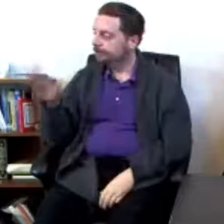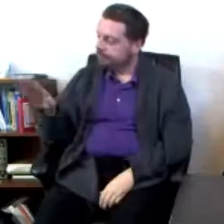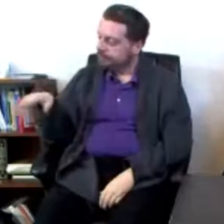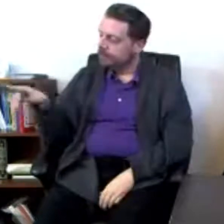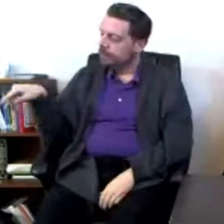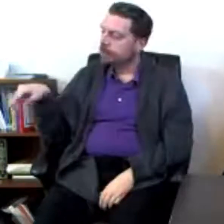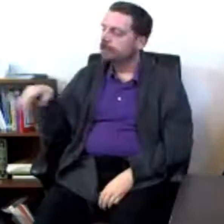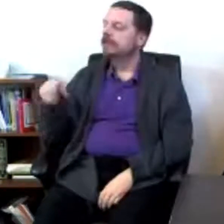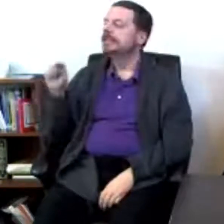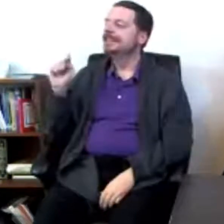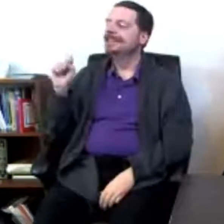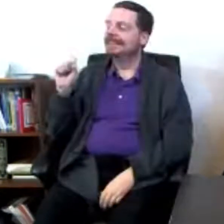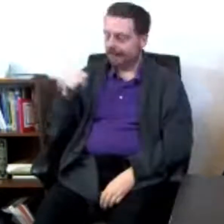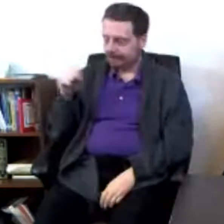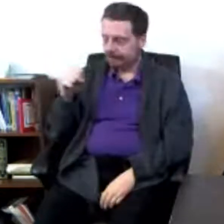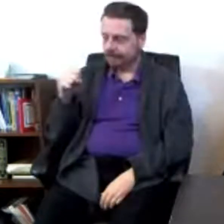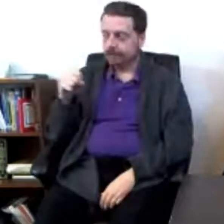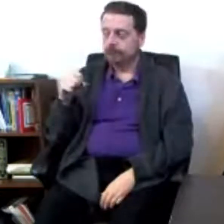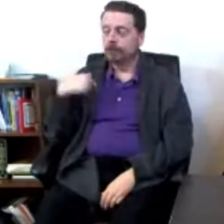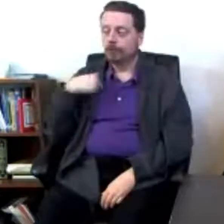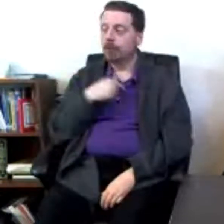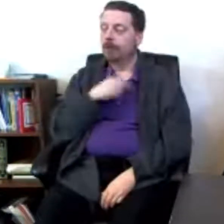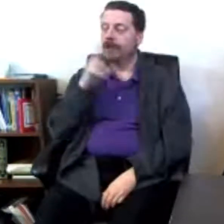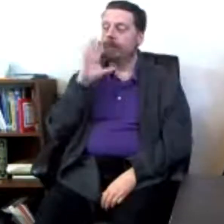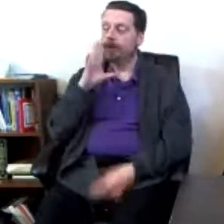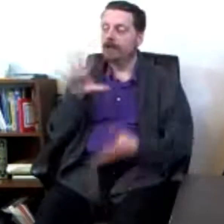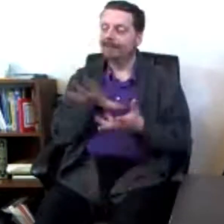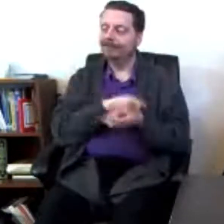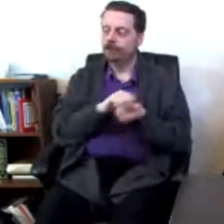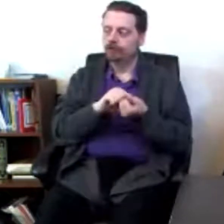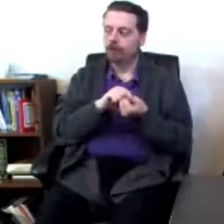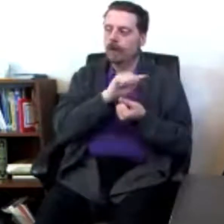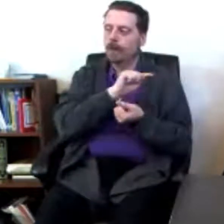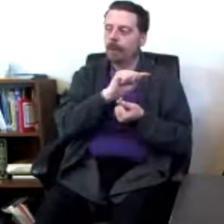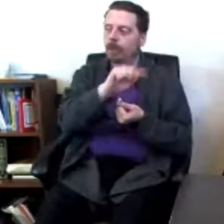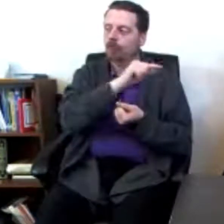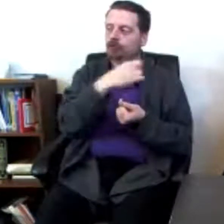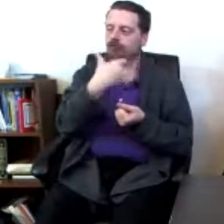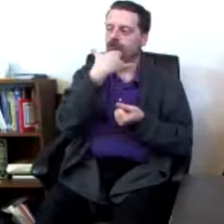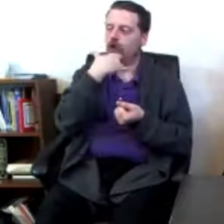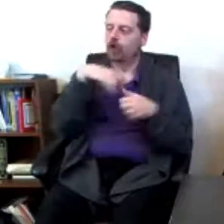certainly we are going to destroy the wrongdoers.